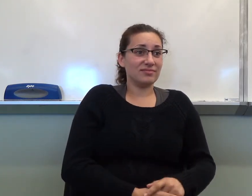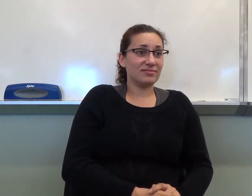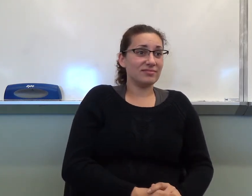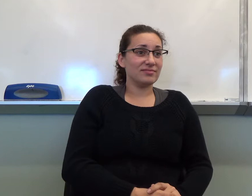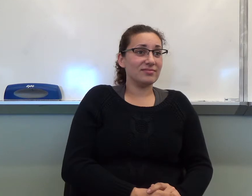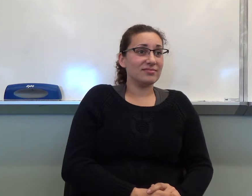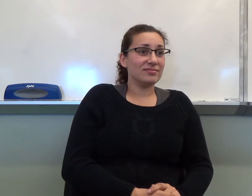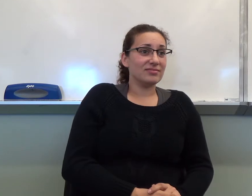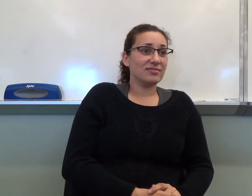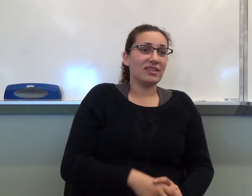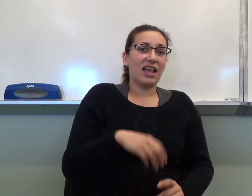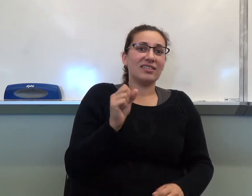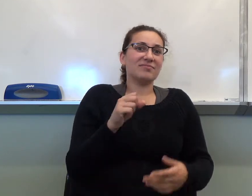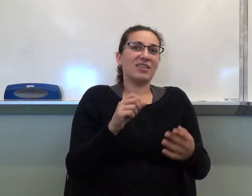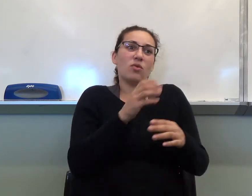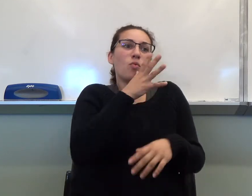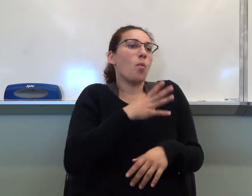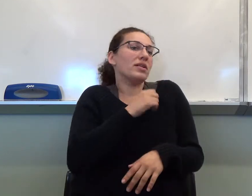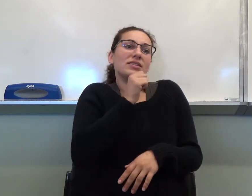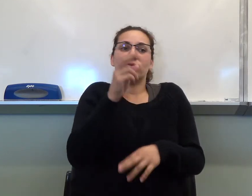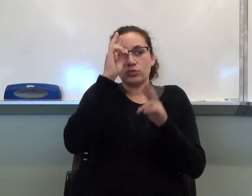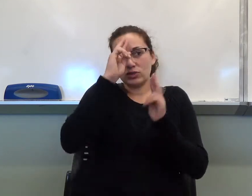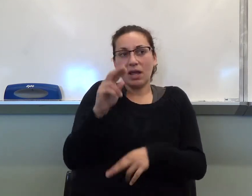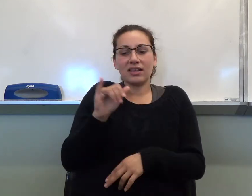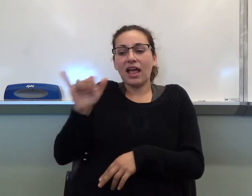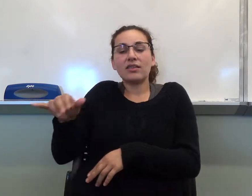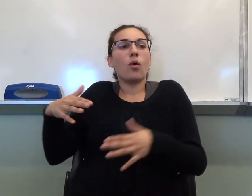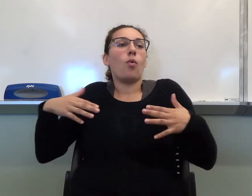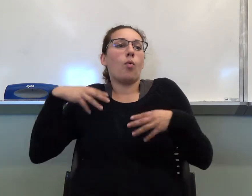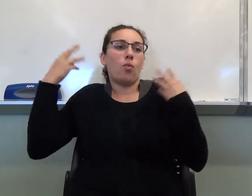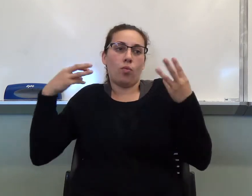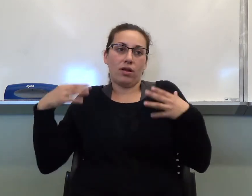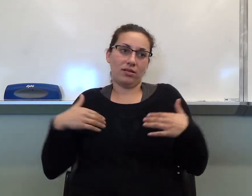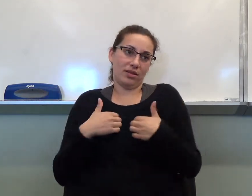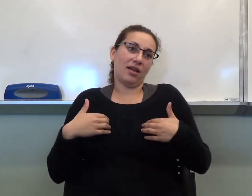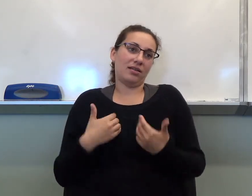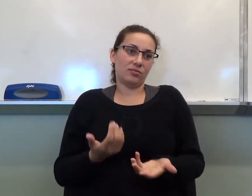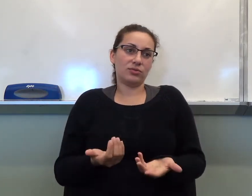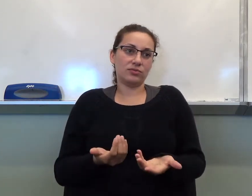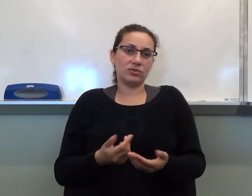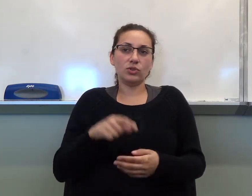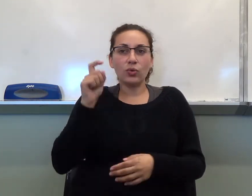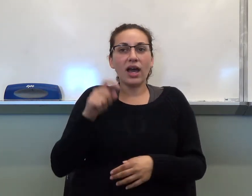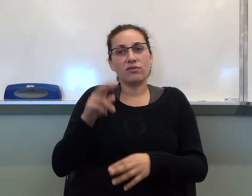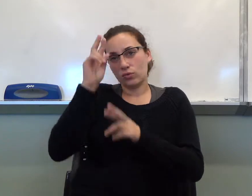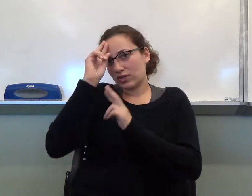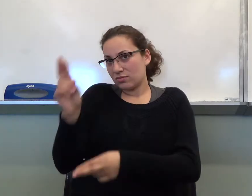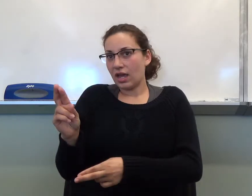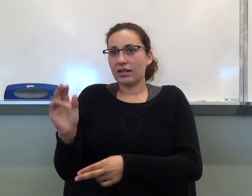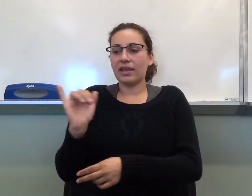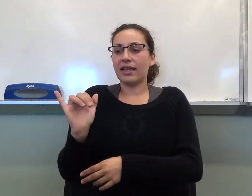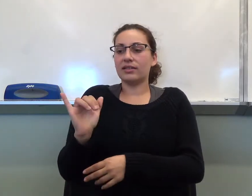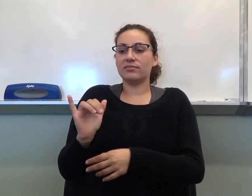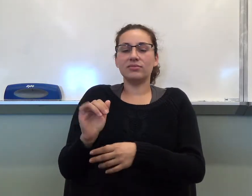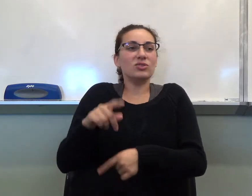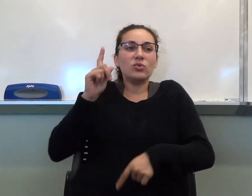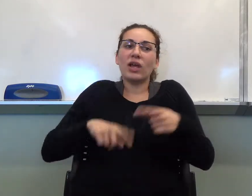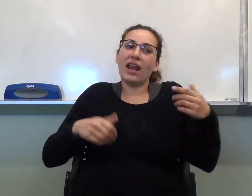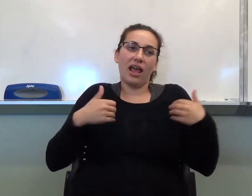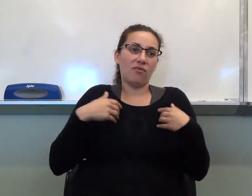mean, isn't most manufacturing to the metric system in this country? I mean, we may not use it at the grocery store, but doesn't all the